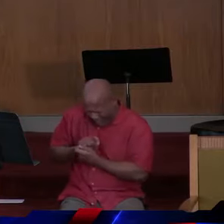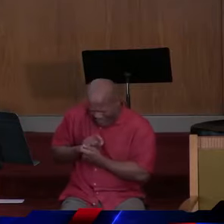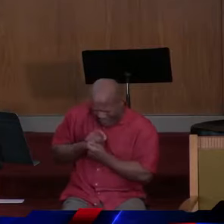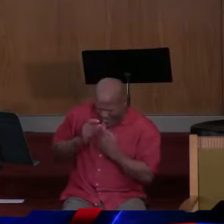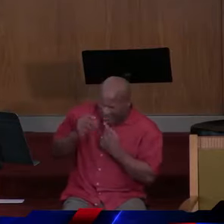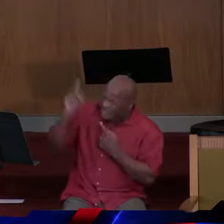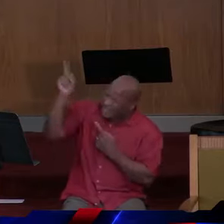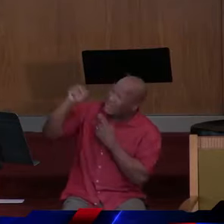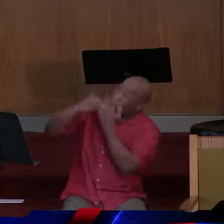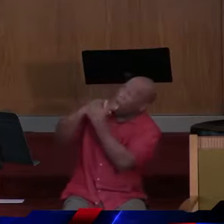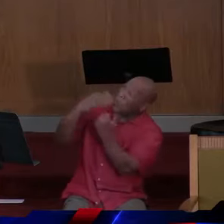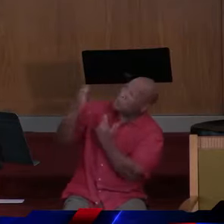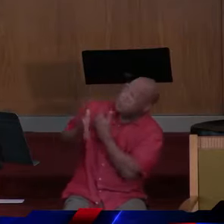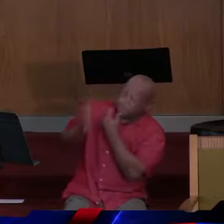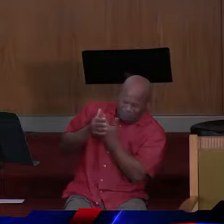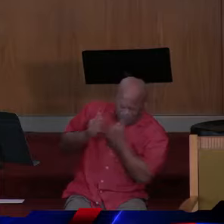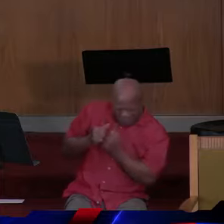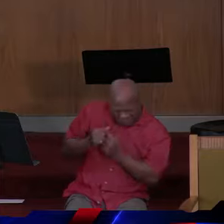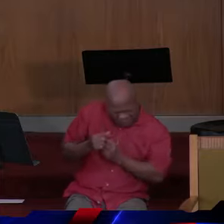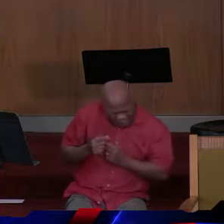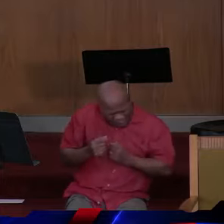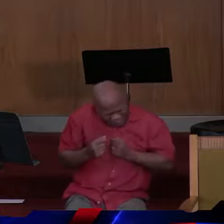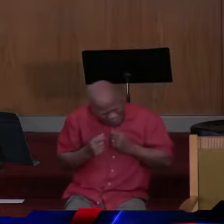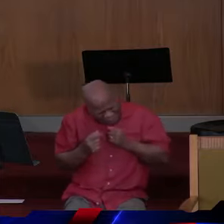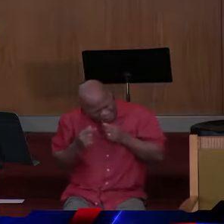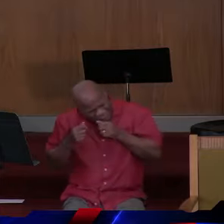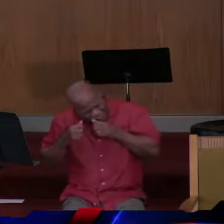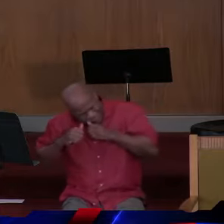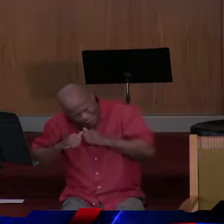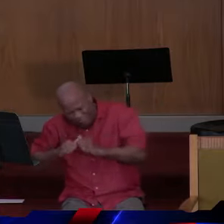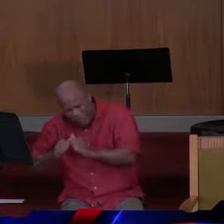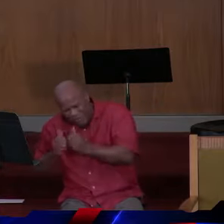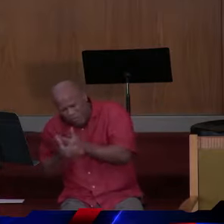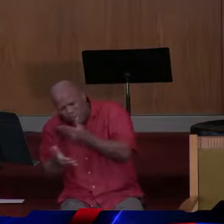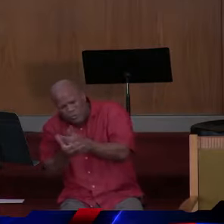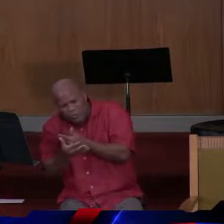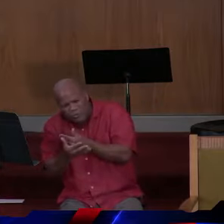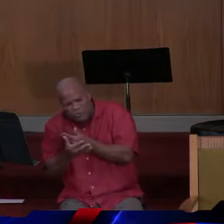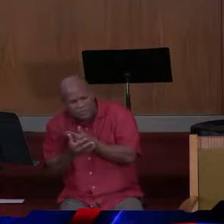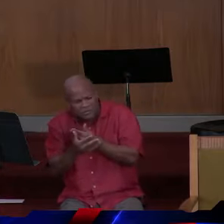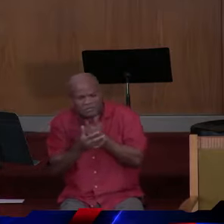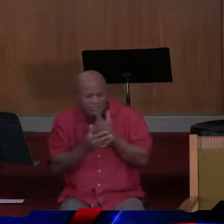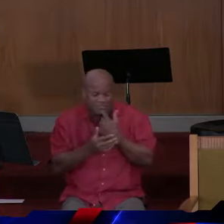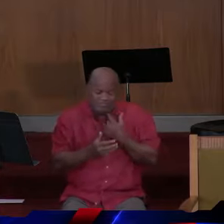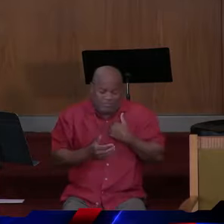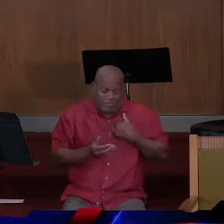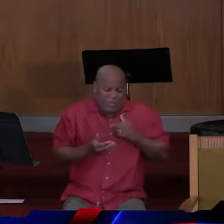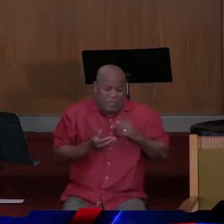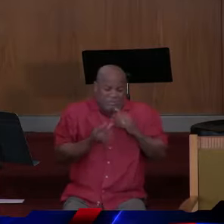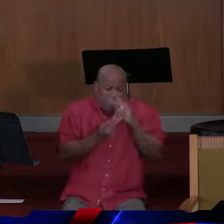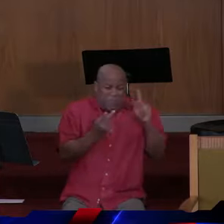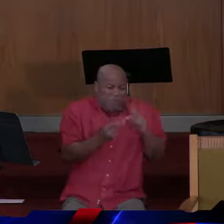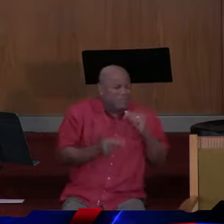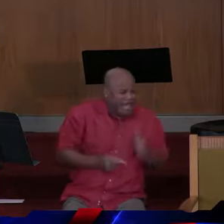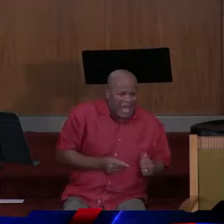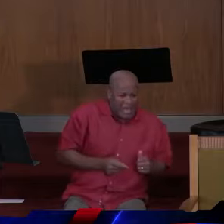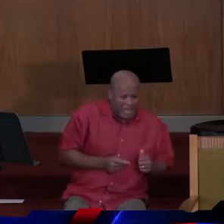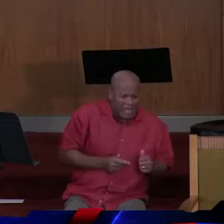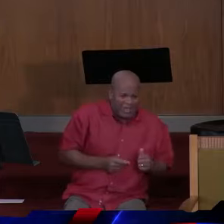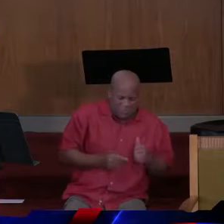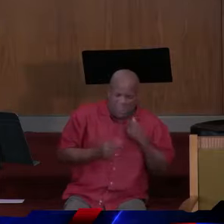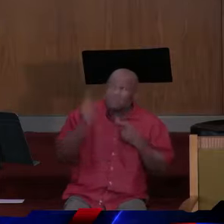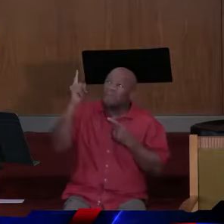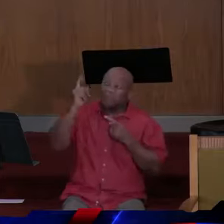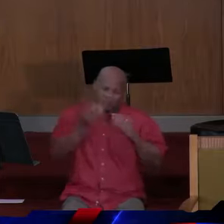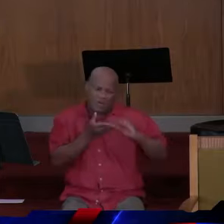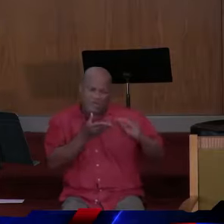called me to be. Somebody say, we're not perfect. We are pardoned. And I'm assured of that.